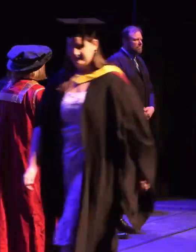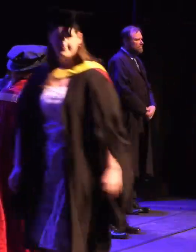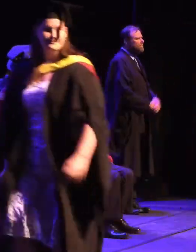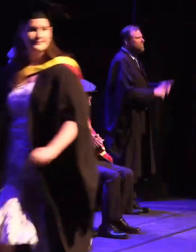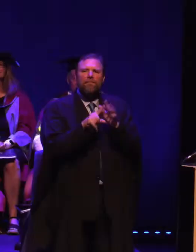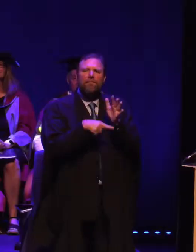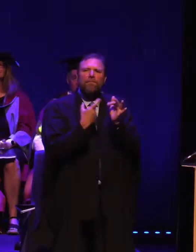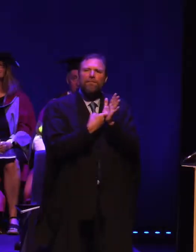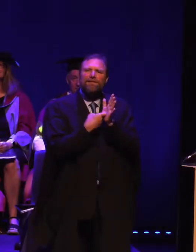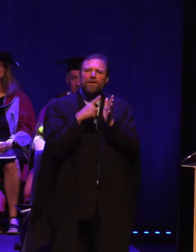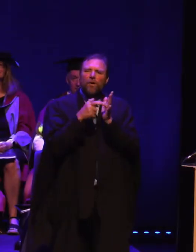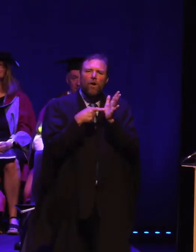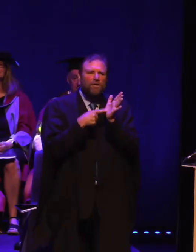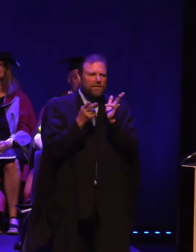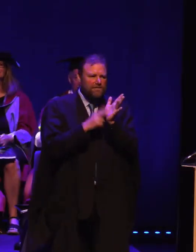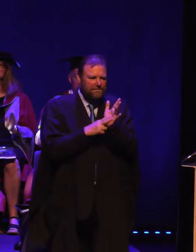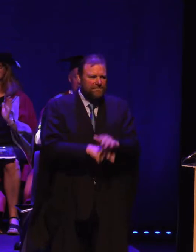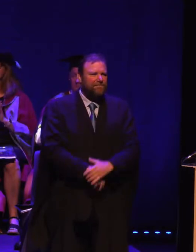Peter Hopton.